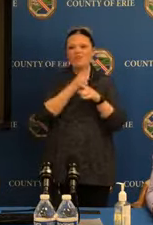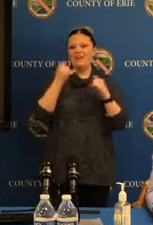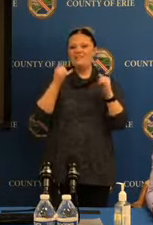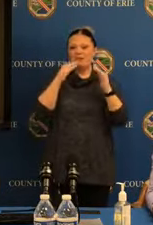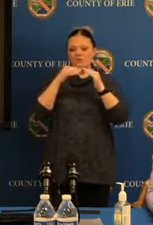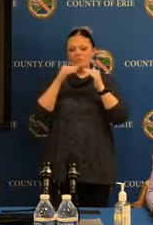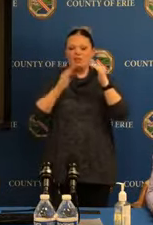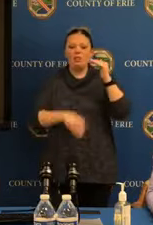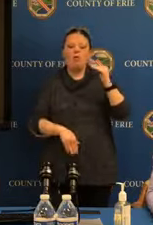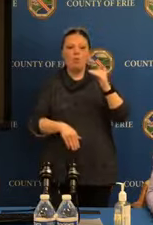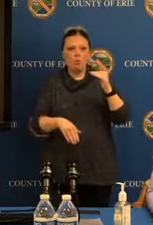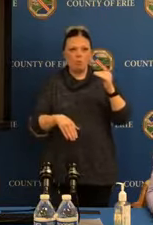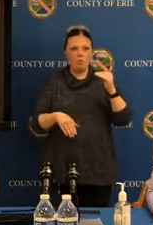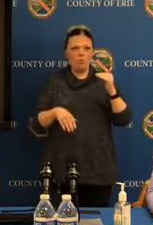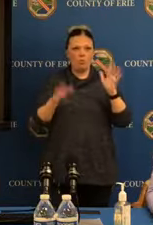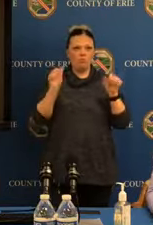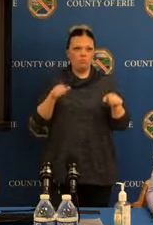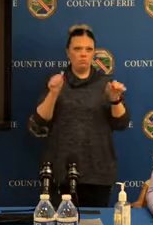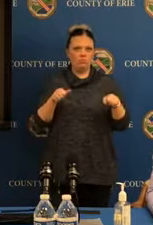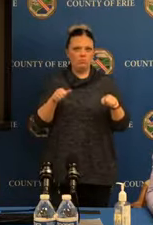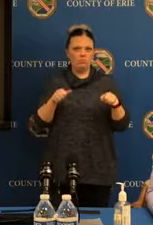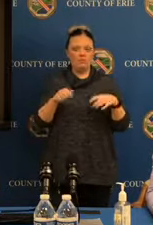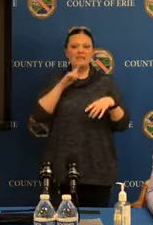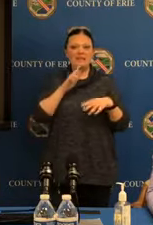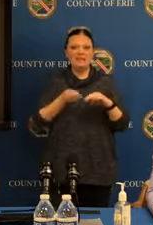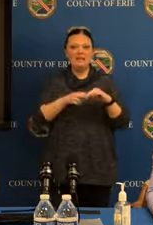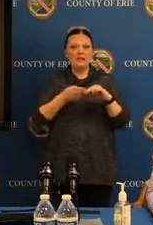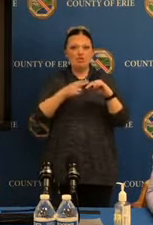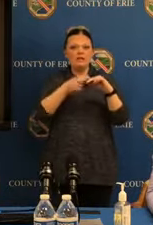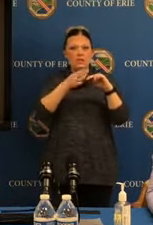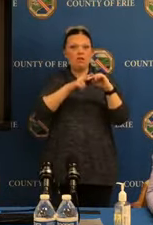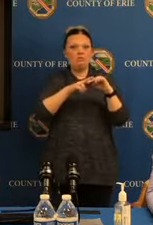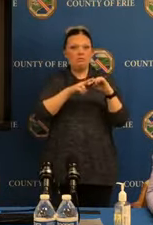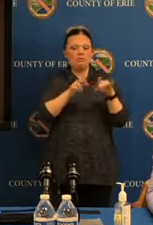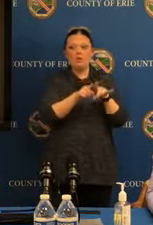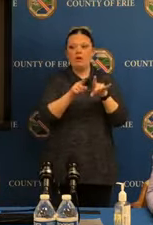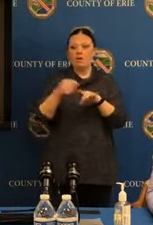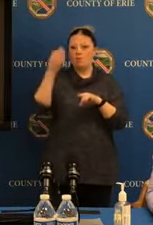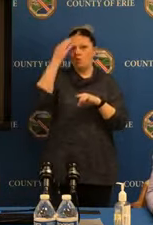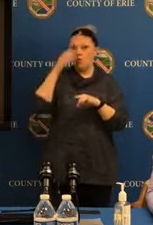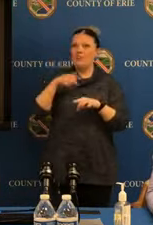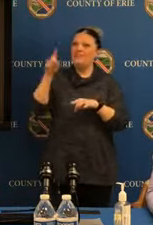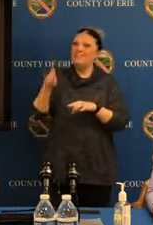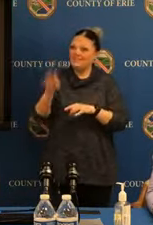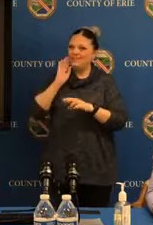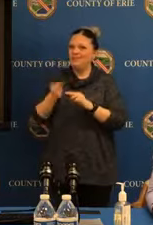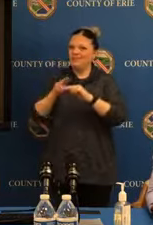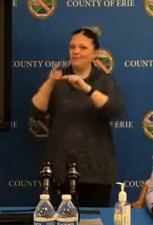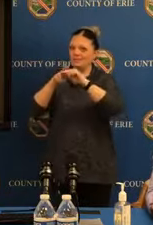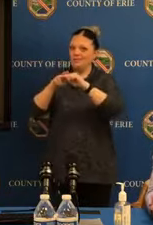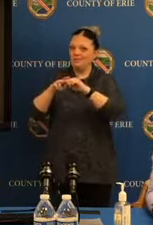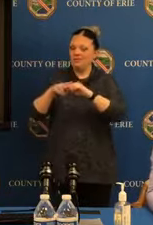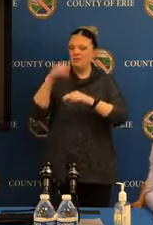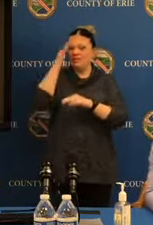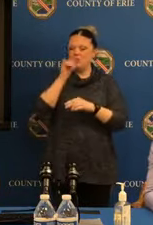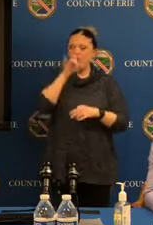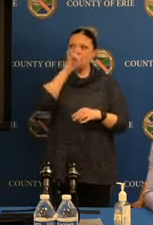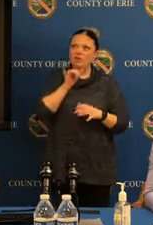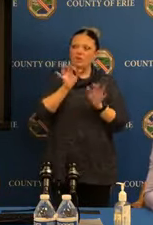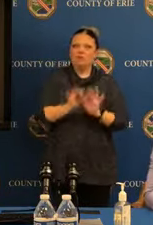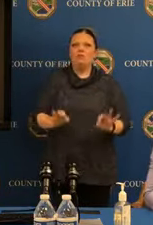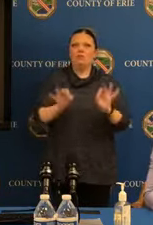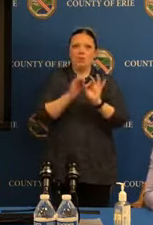capacity. Our capacity is increasing, and we also know that our need will also be increasing. So that's why it's really